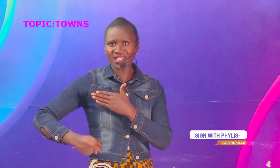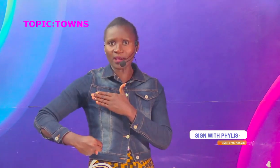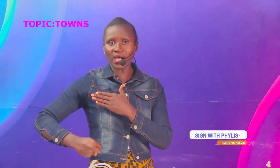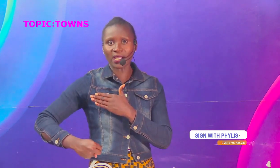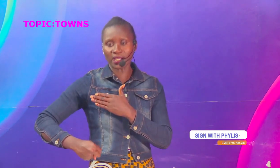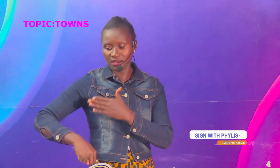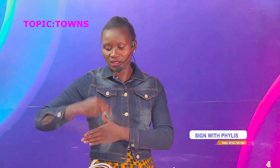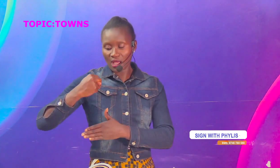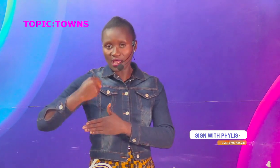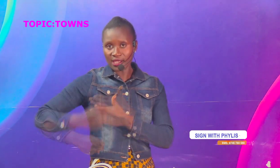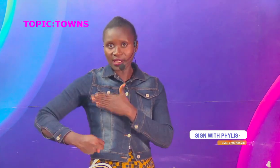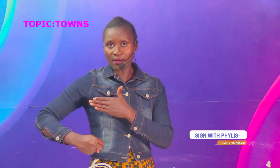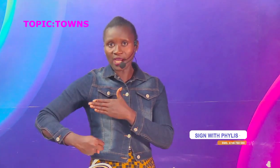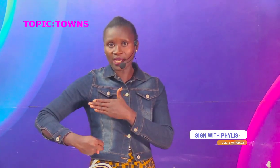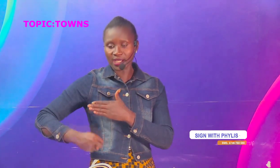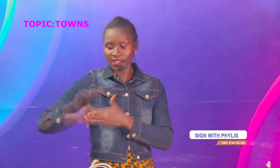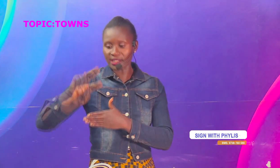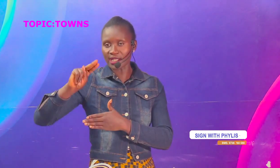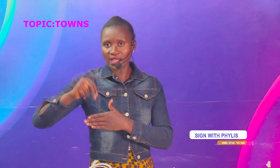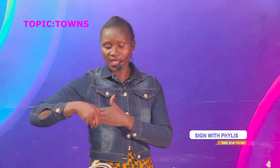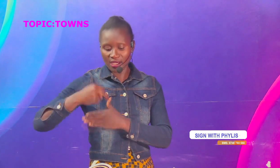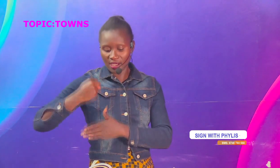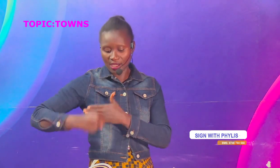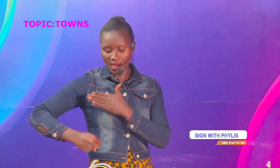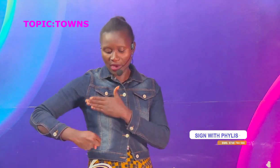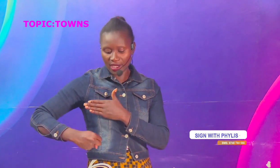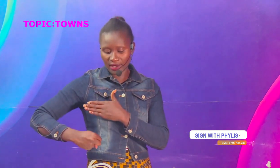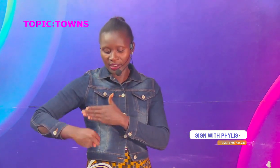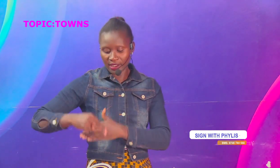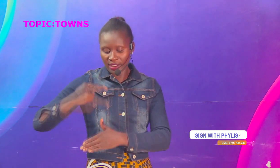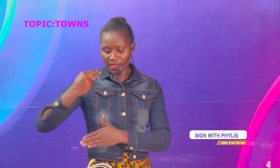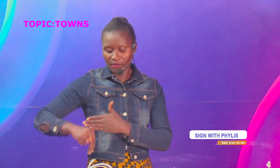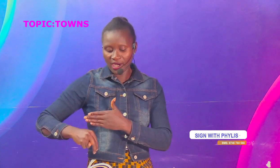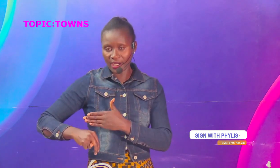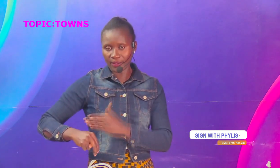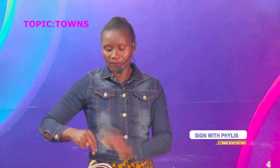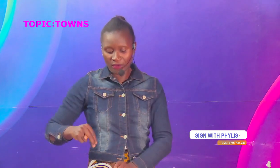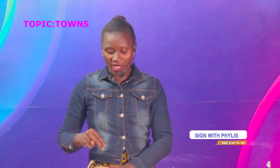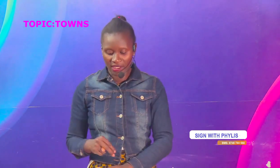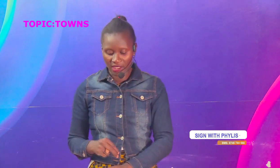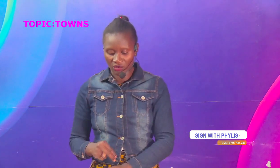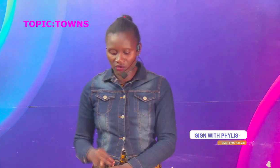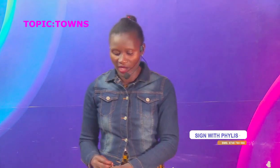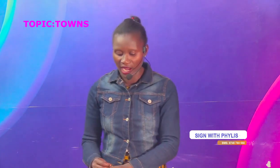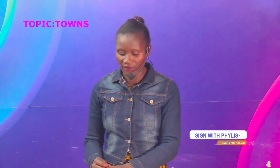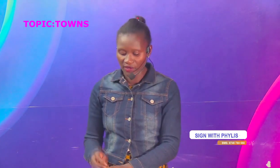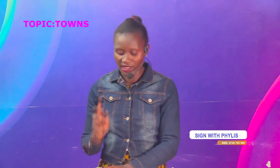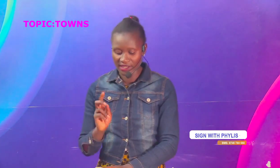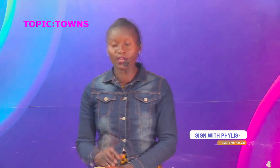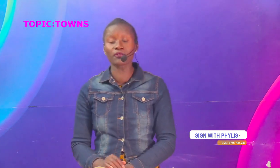Namanga. Namanga. This is letter N. Namanga. Namanga. And then also have the sign for